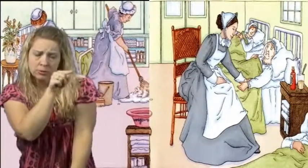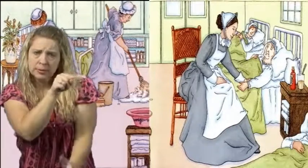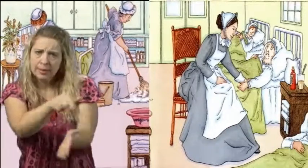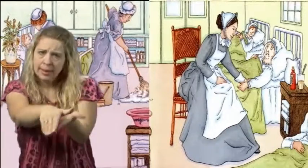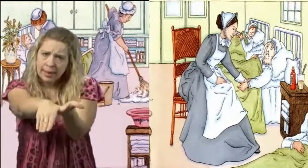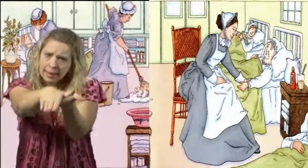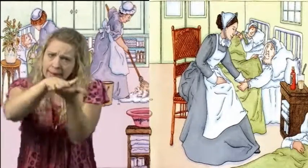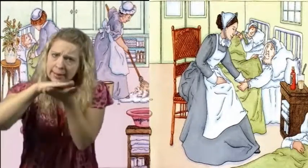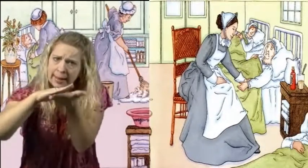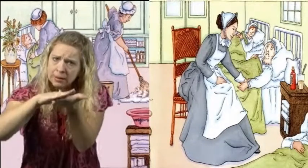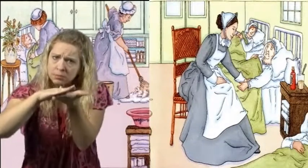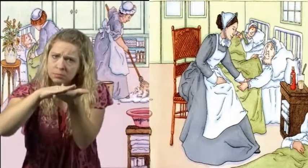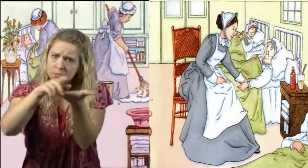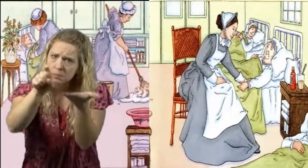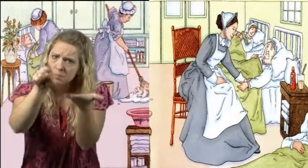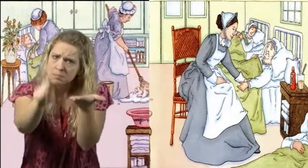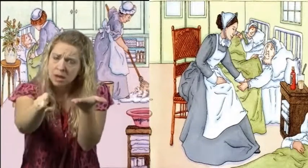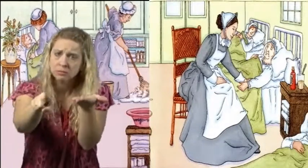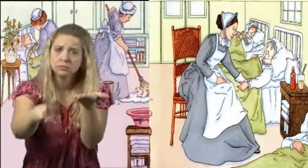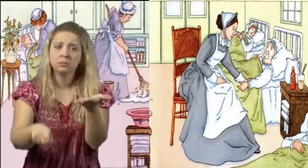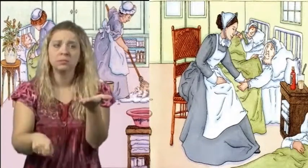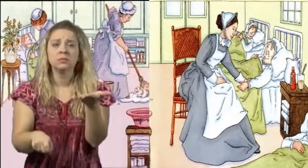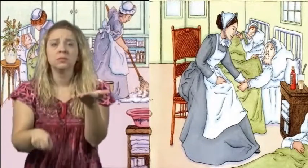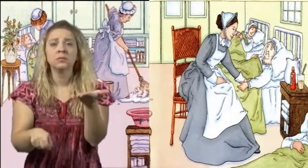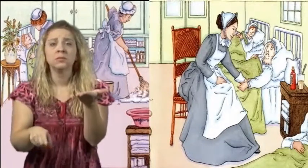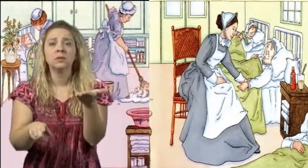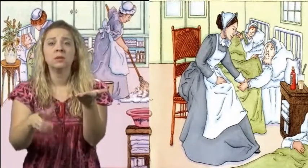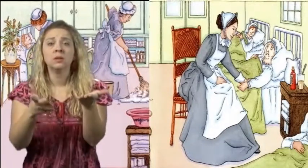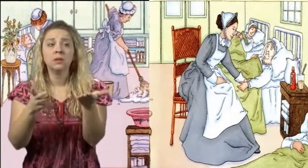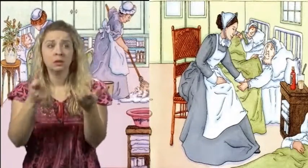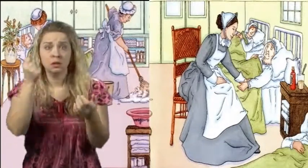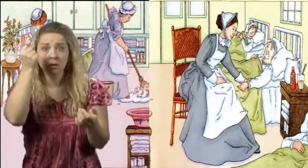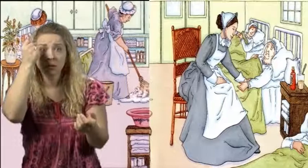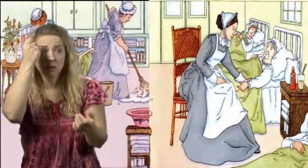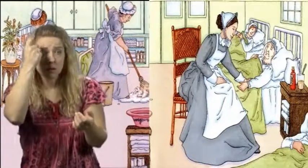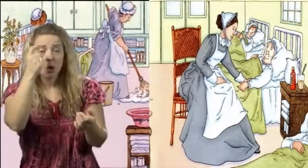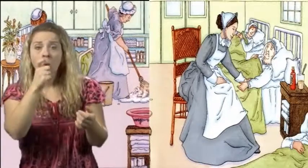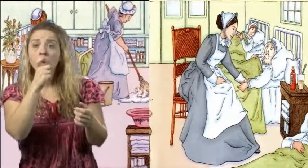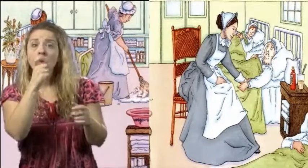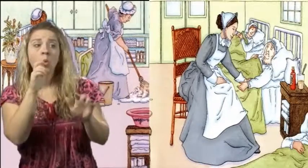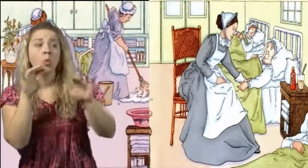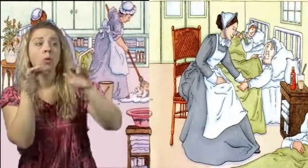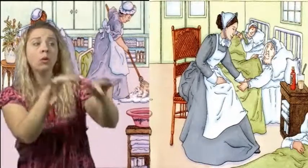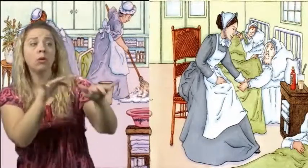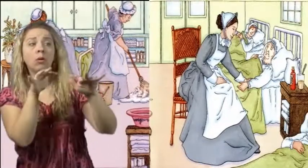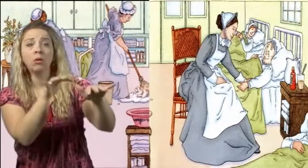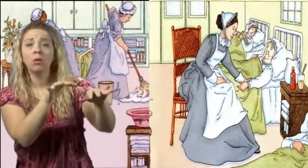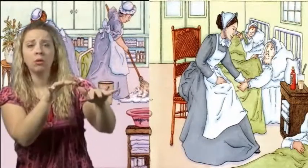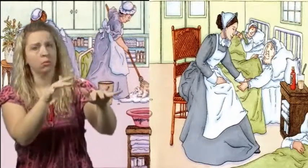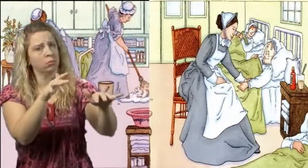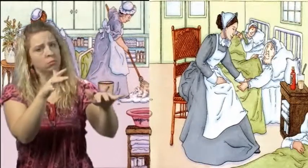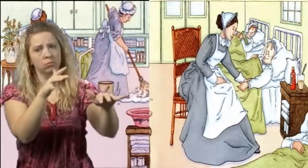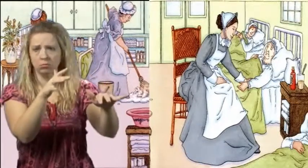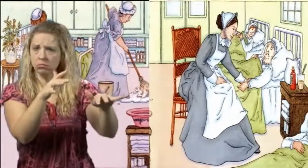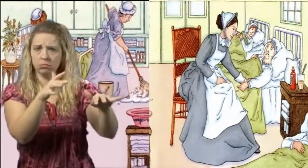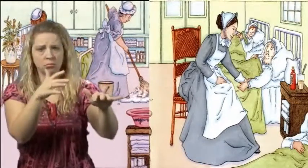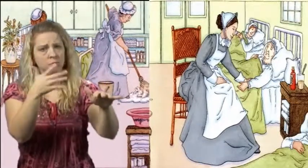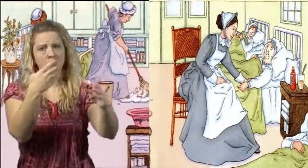Florence made sure that the hospital was clean. She insisted that it be open to anyone needing care, not just to members of the Church of